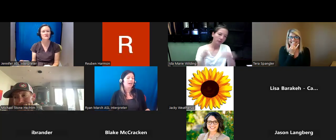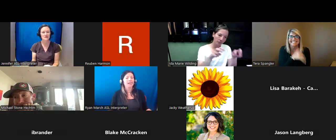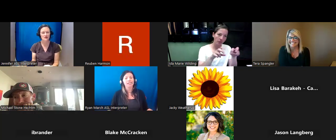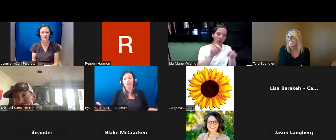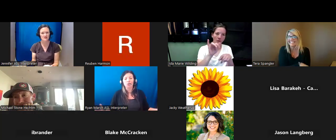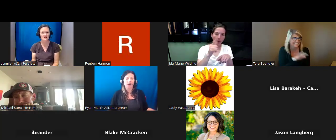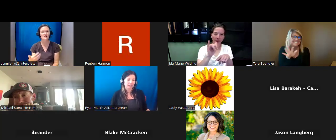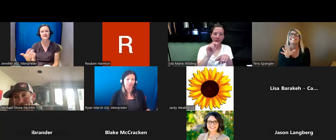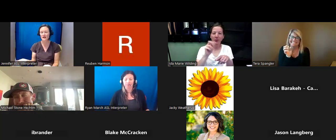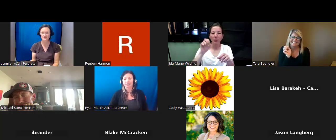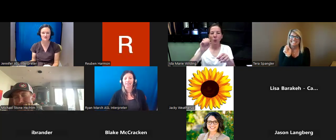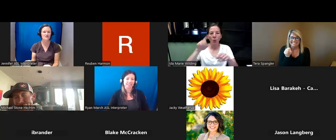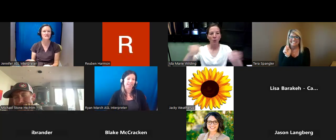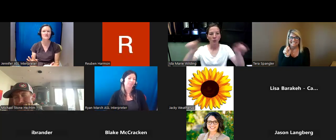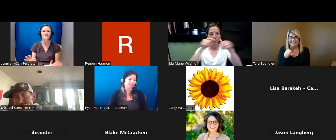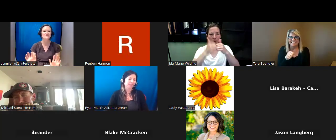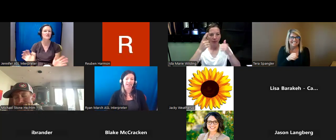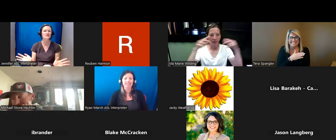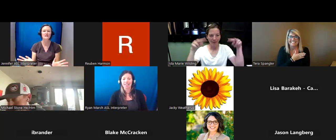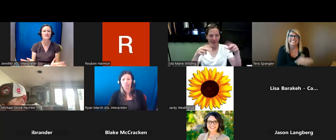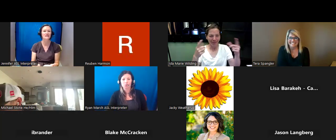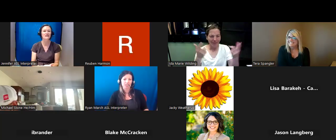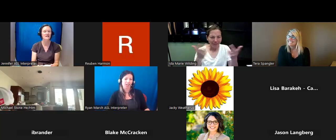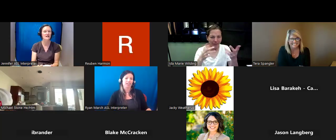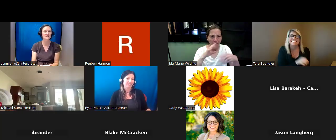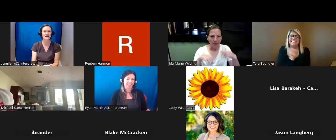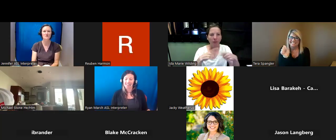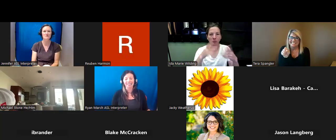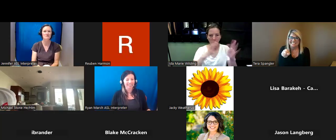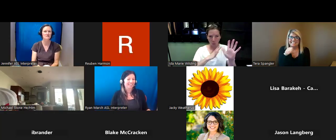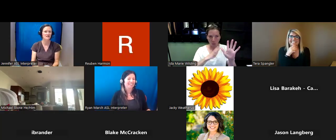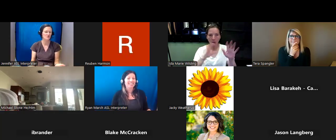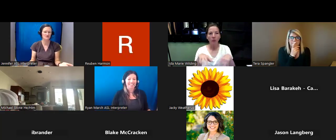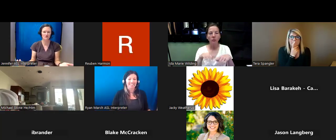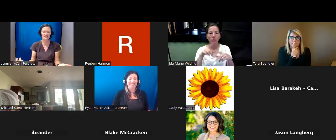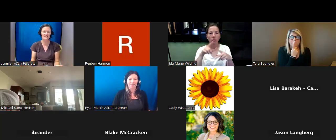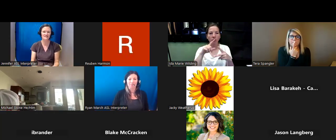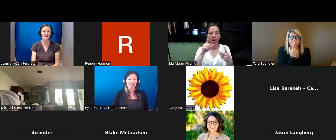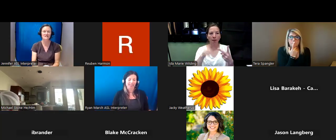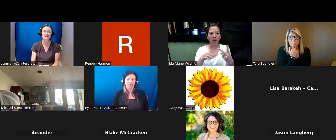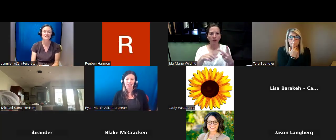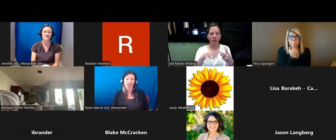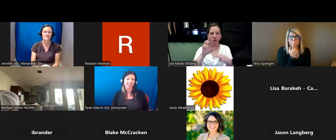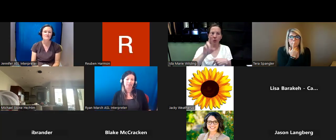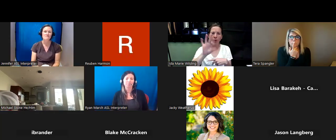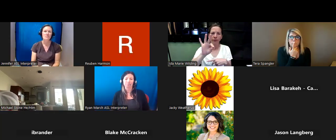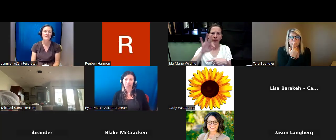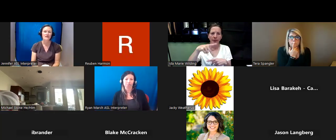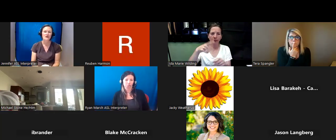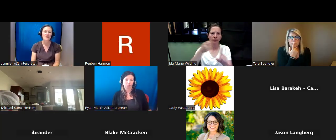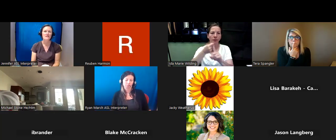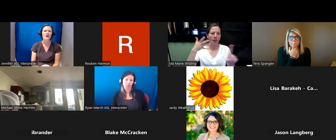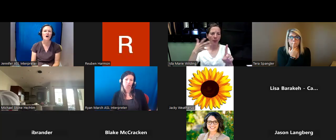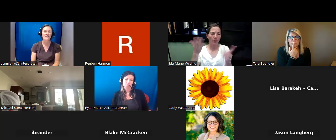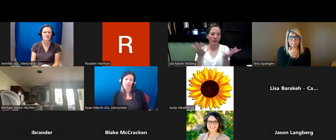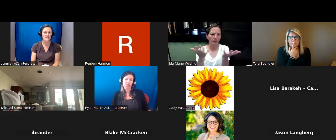So it used I to be know. board docs and now we've changed to Yep. diligent. So I I just said wanted to board clarify docs. because I know people might be like, what's board Yep. docs? I forgot. Yep.